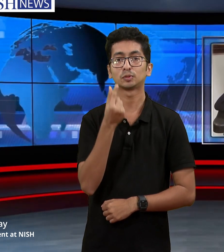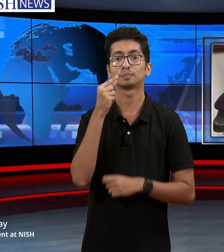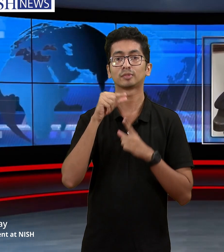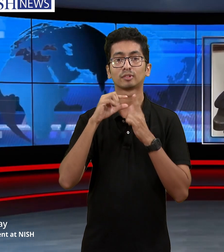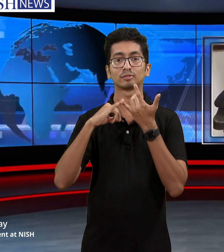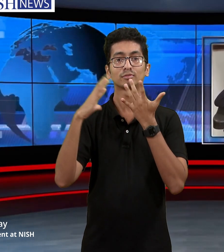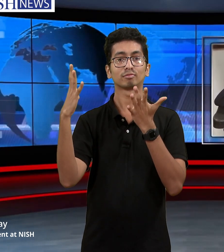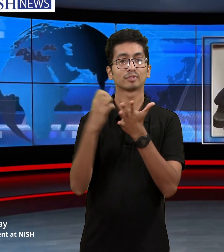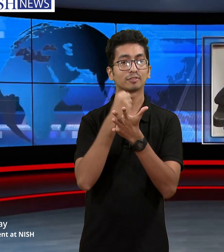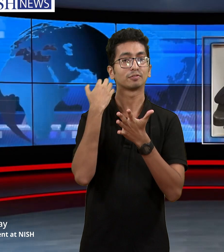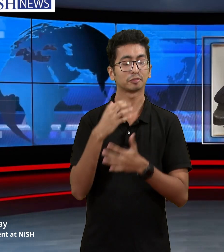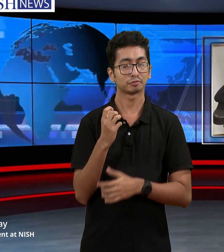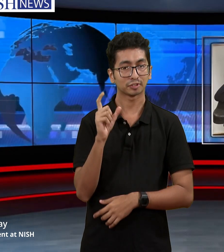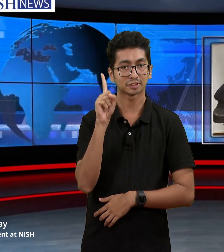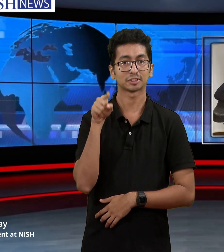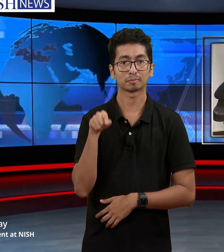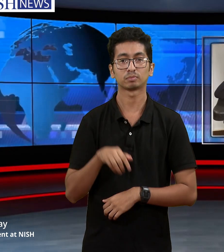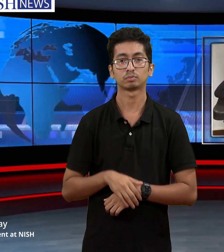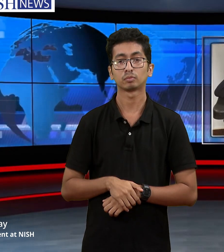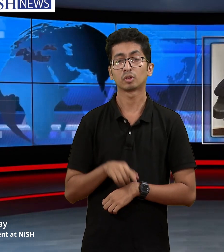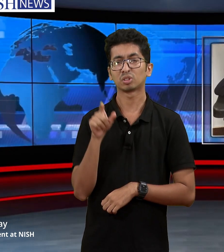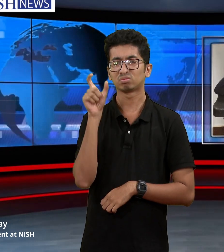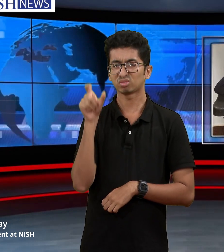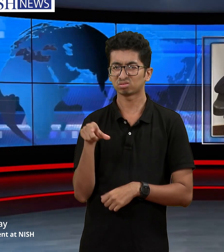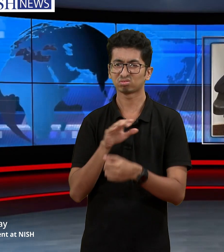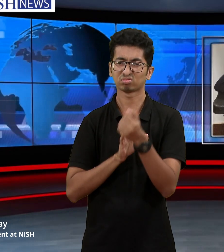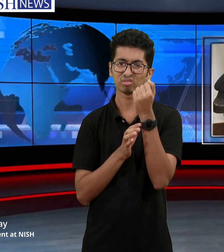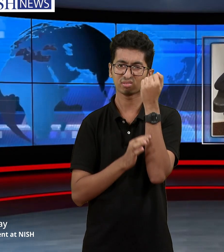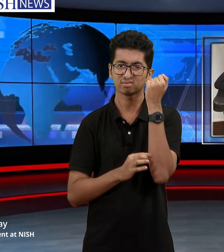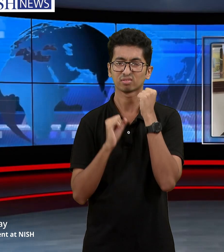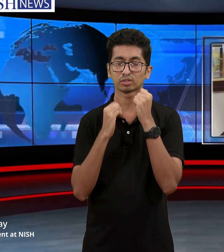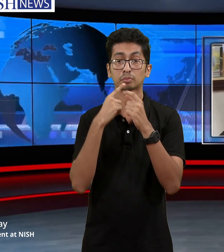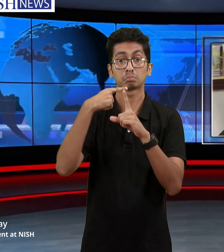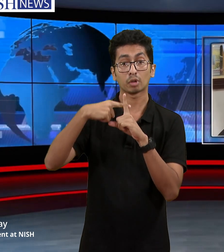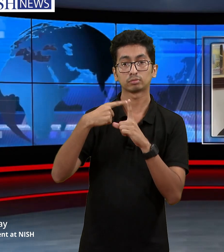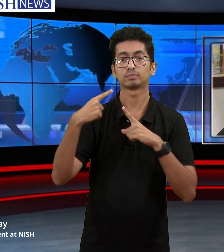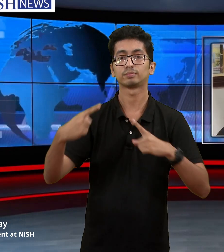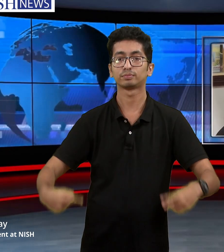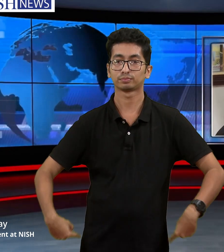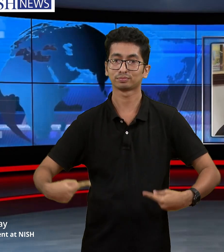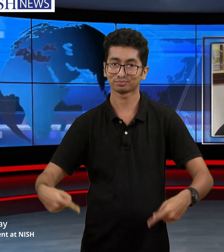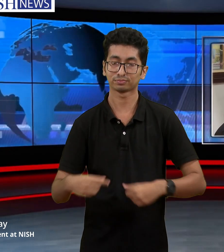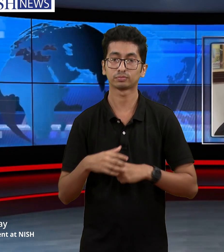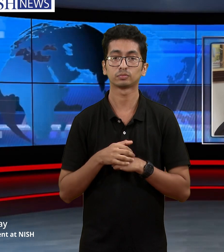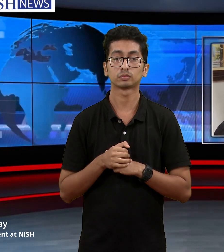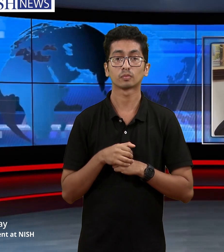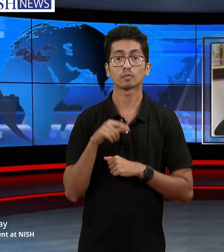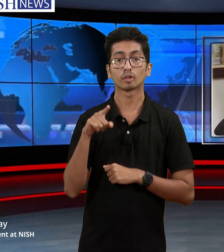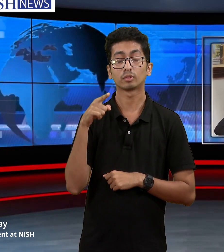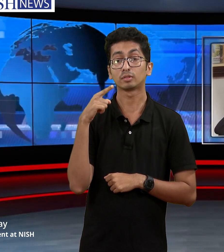She said it's a dream come true for her and she hopes to secure a position in IAS under different able category.